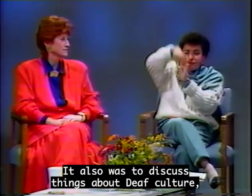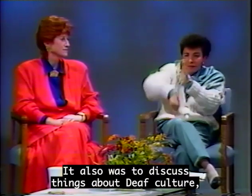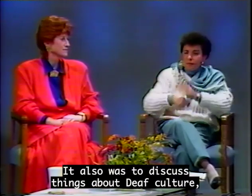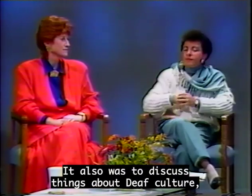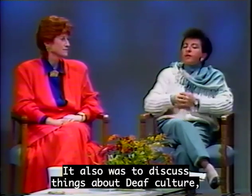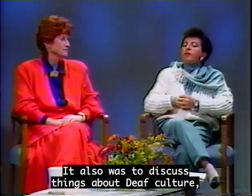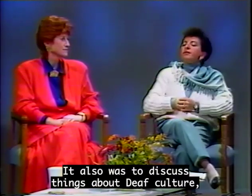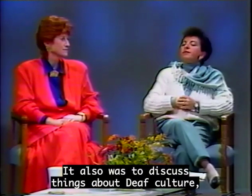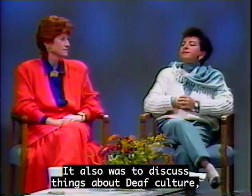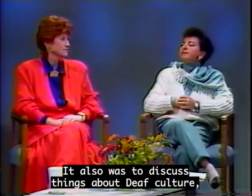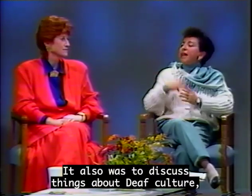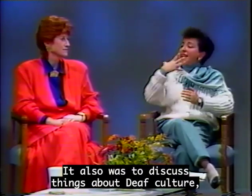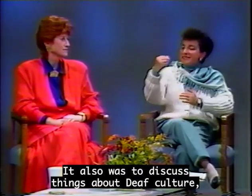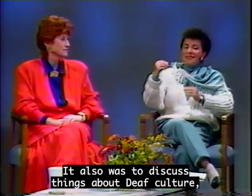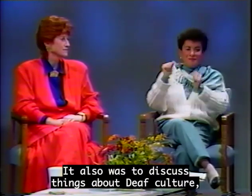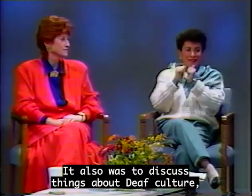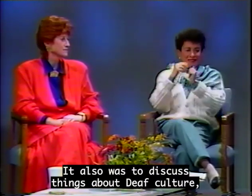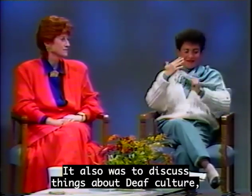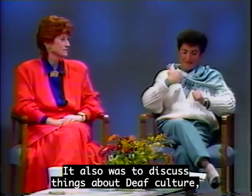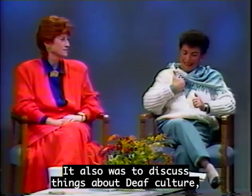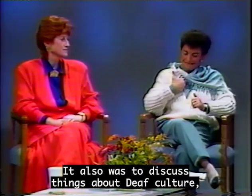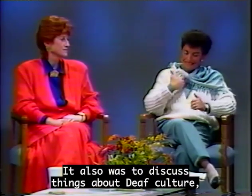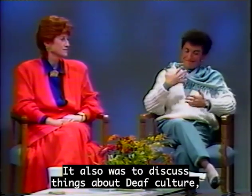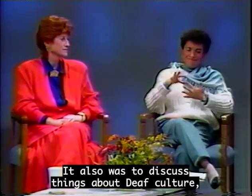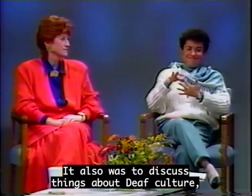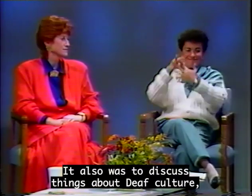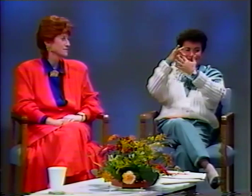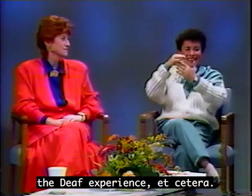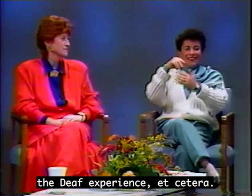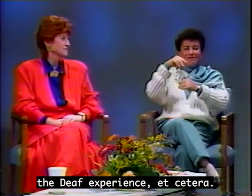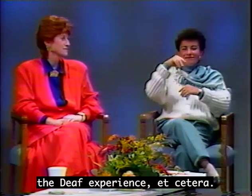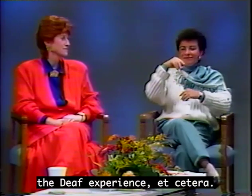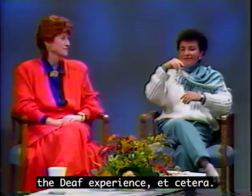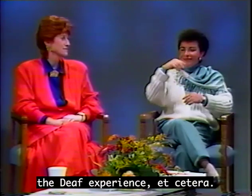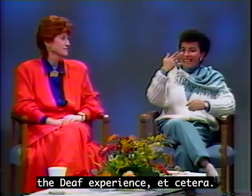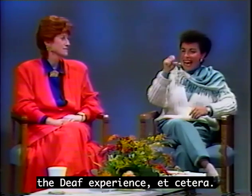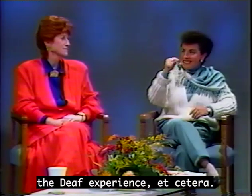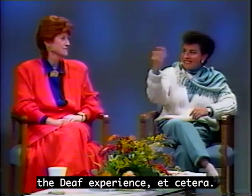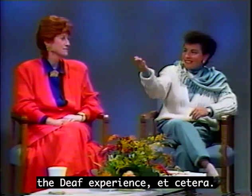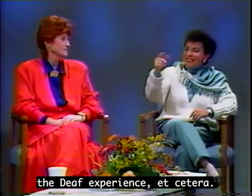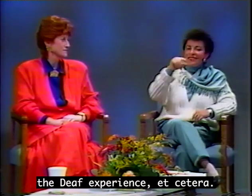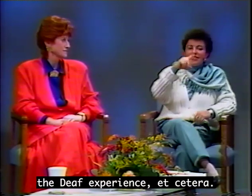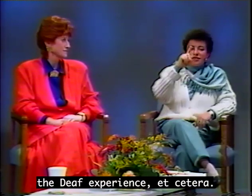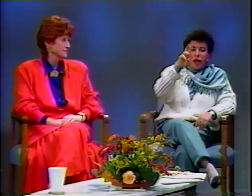It also was to discuss things about deaf culture, the deaf experience, etc.